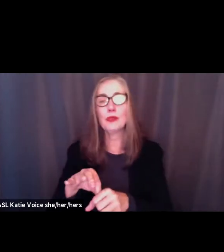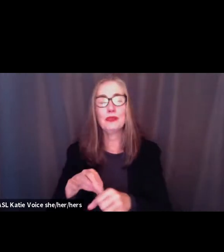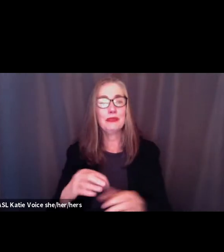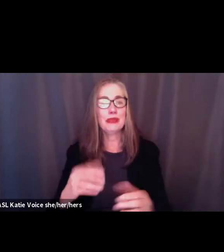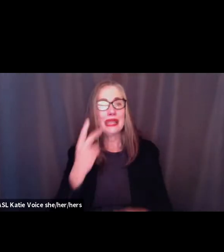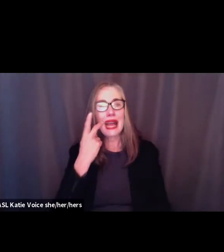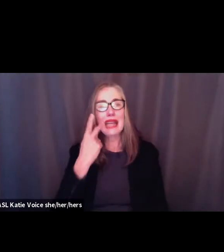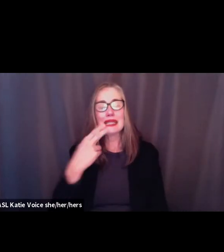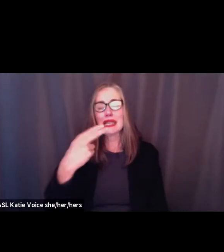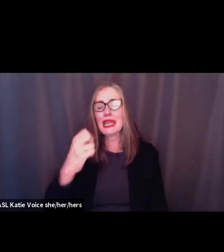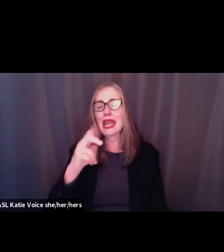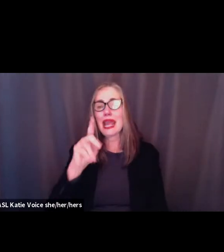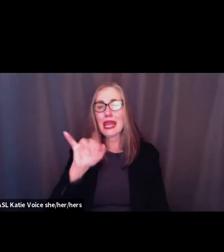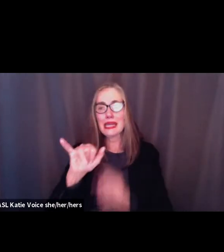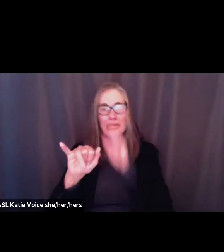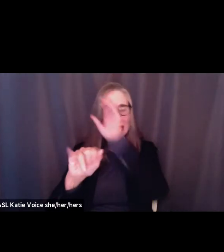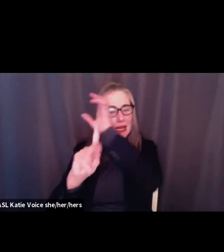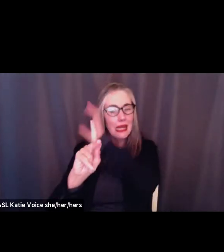Kelly.